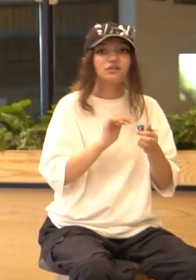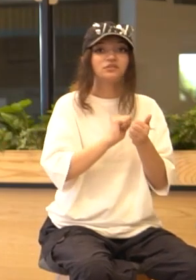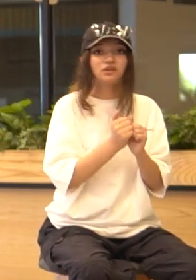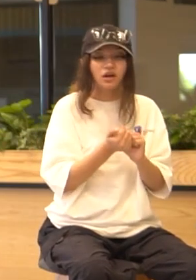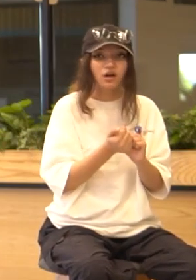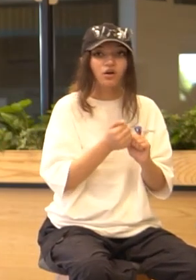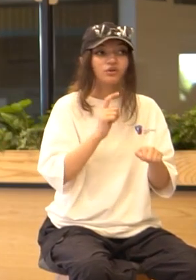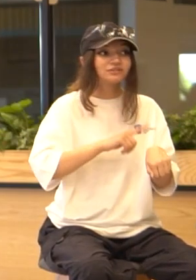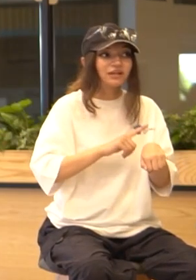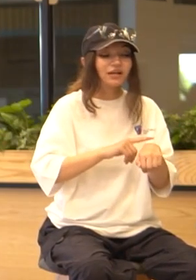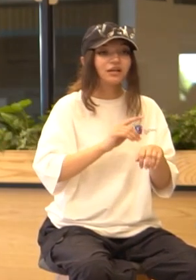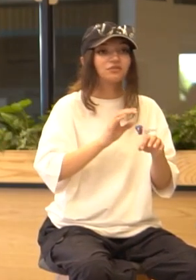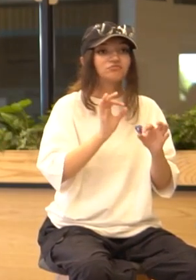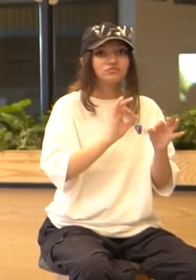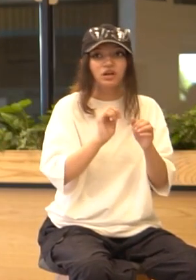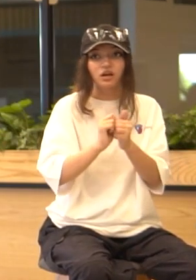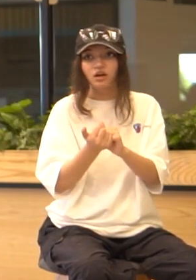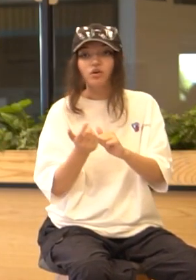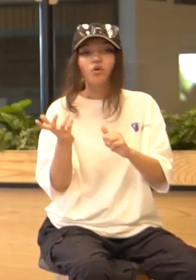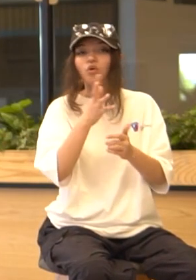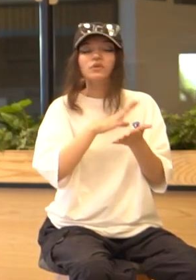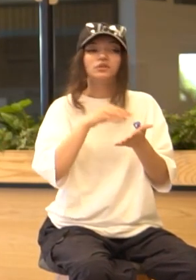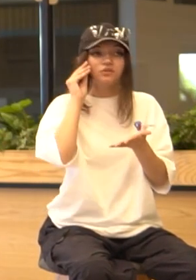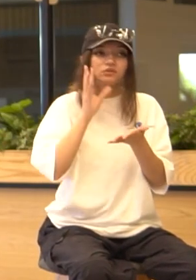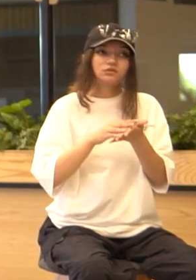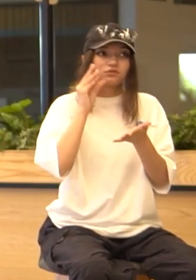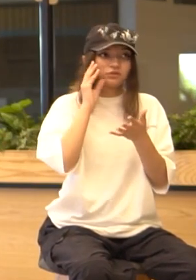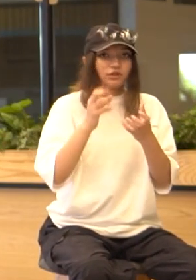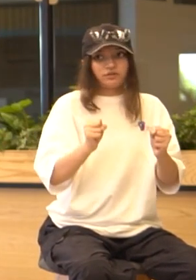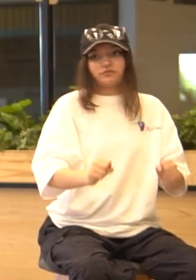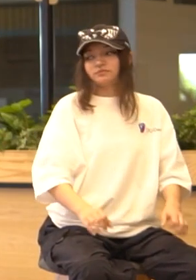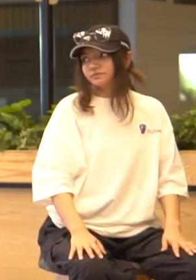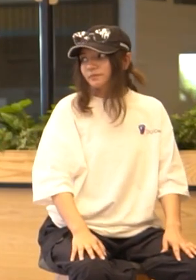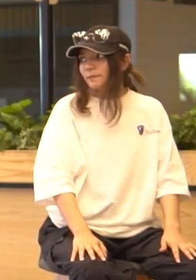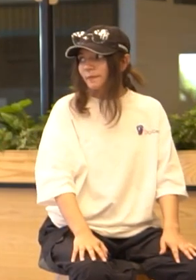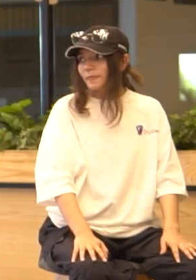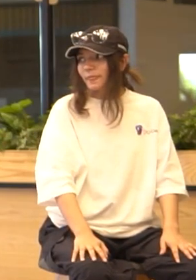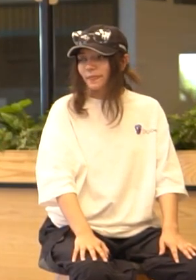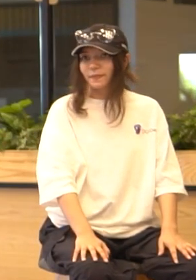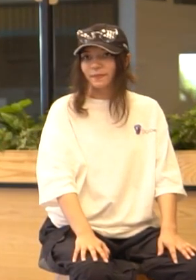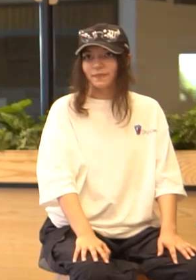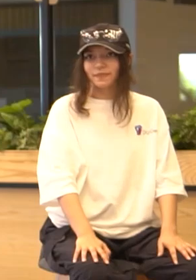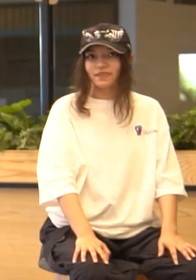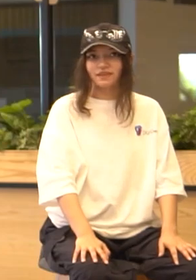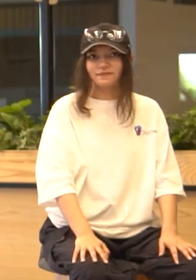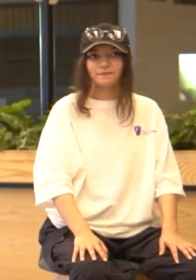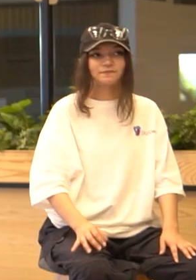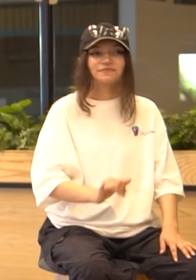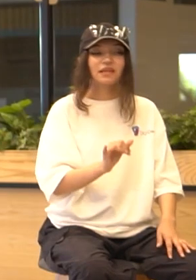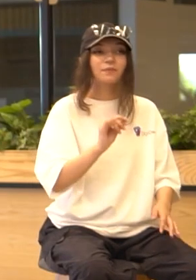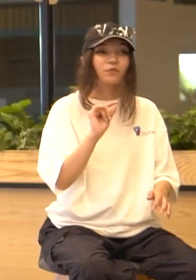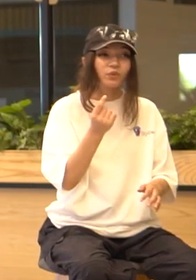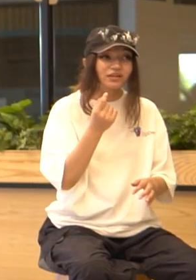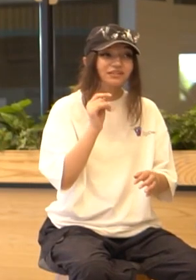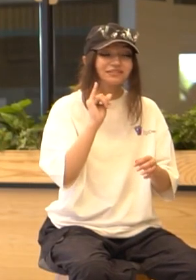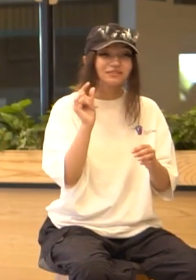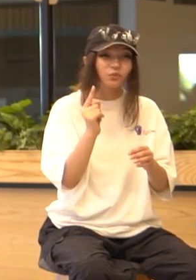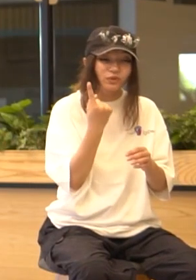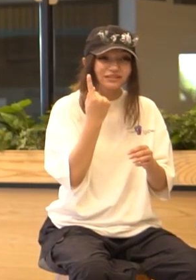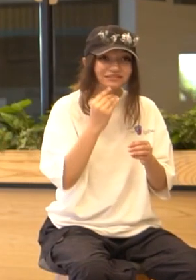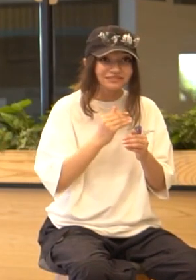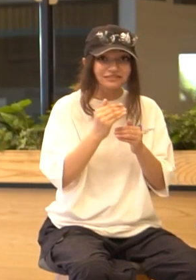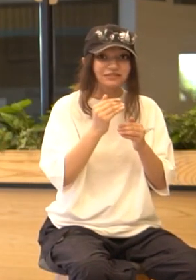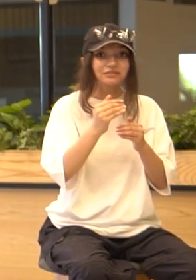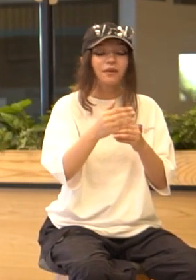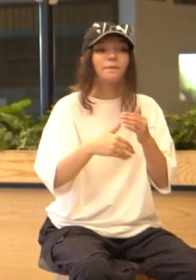other mediums, and one thing can lead to the other. It's like, it's a butterfly effect, right? It's the smallest thing can lead to